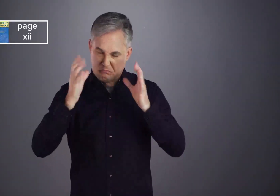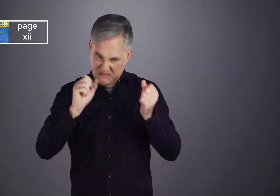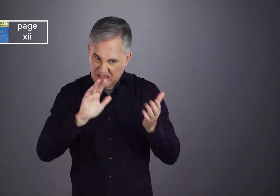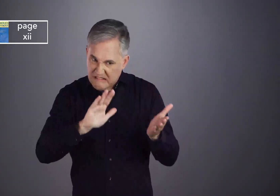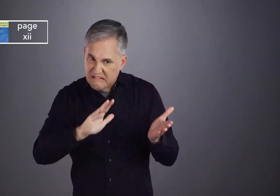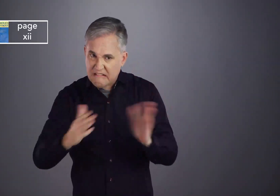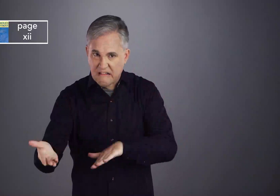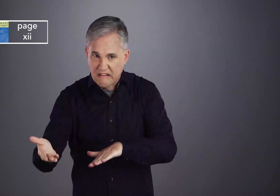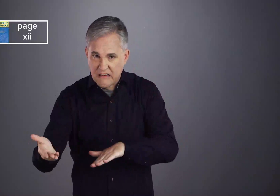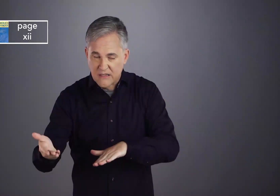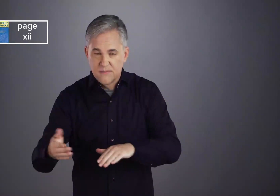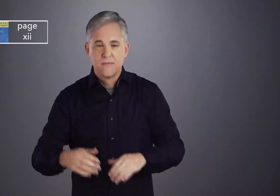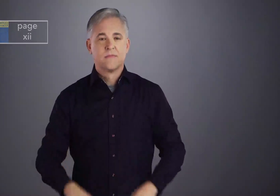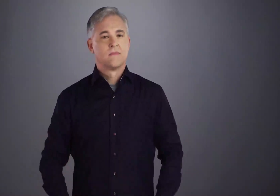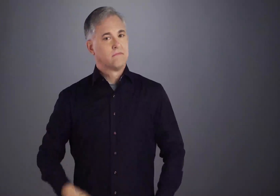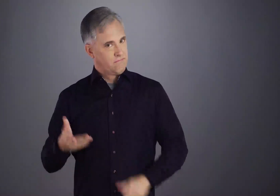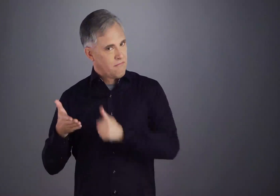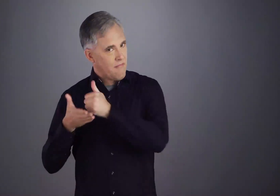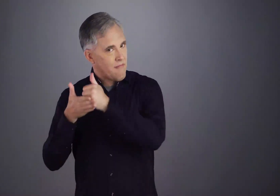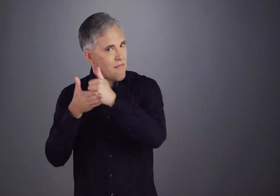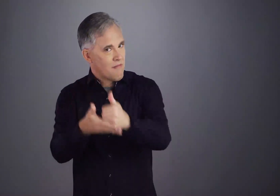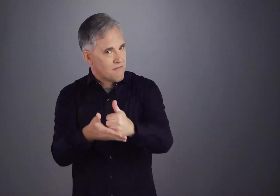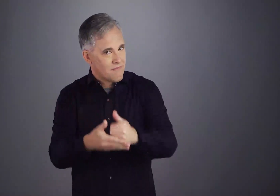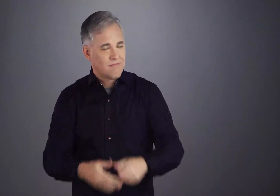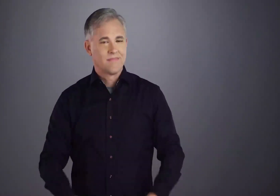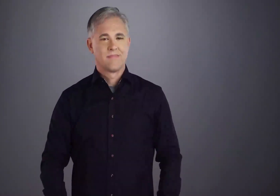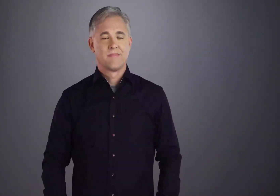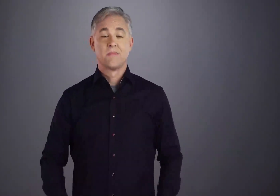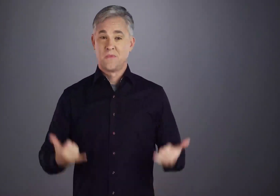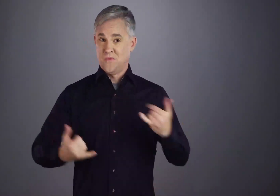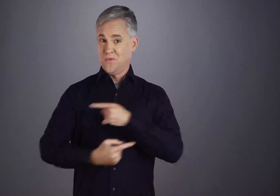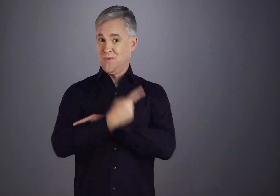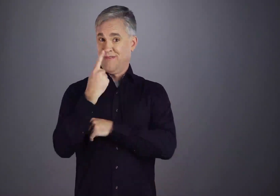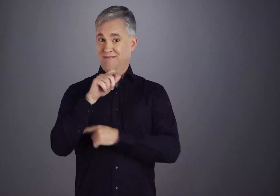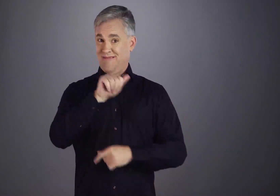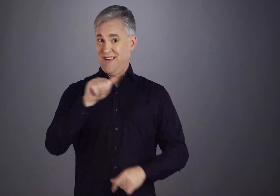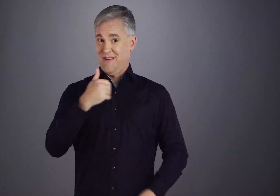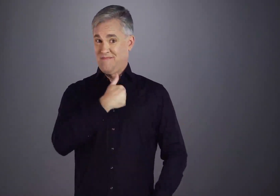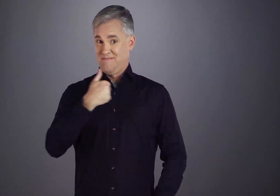with an alcoholic friend who had been in contact with the Oxford groups of that day.